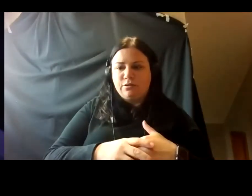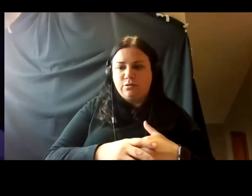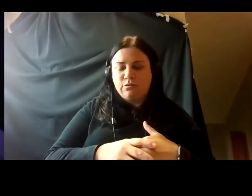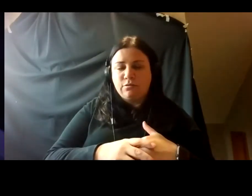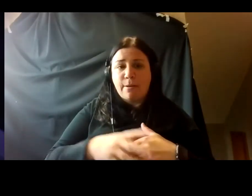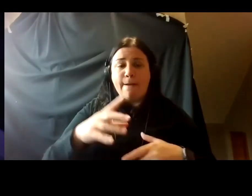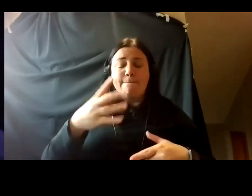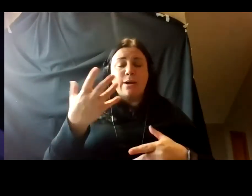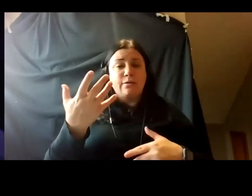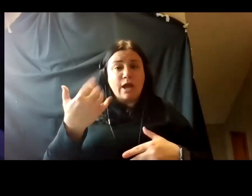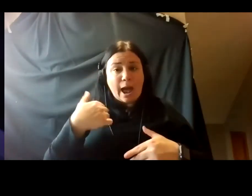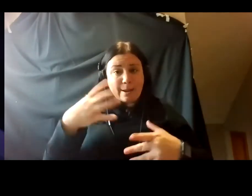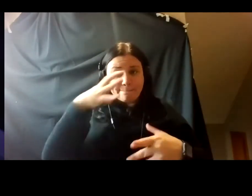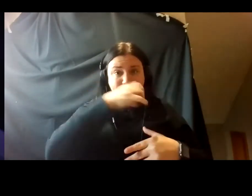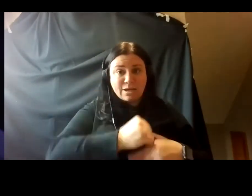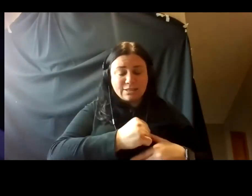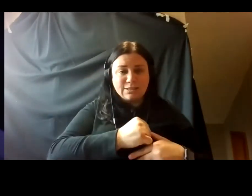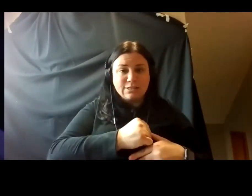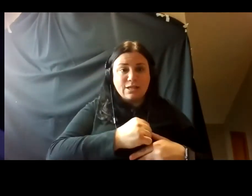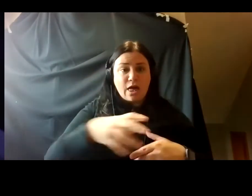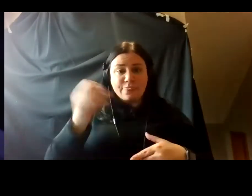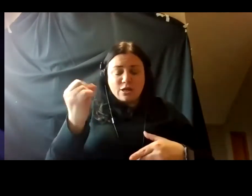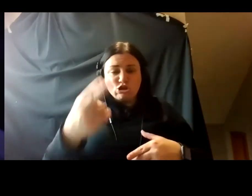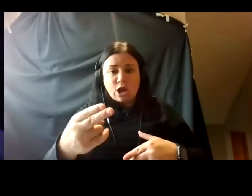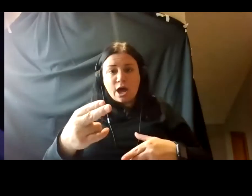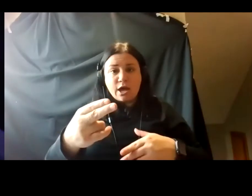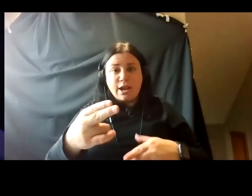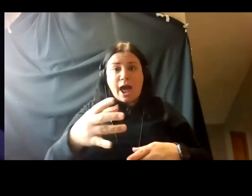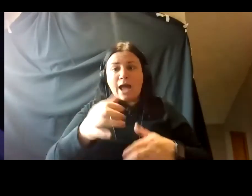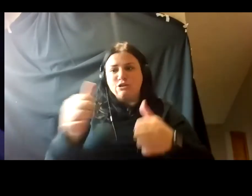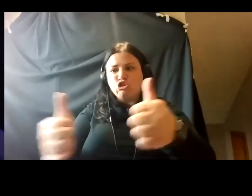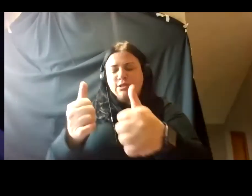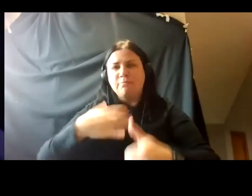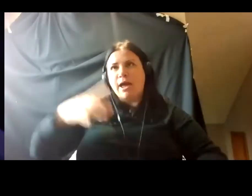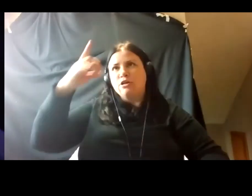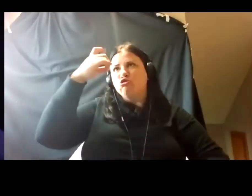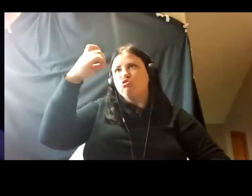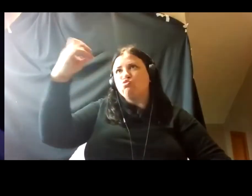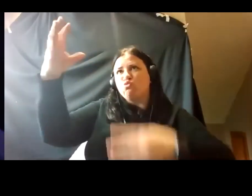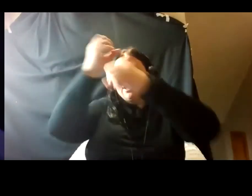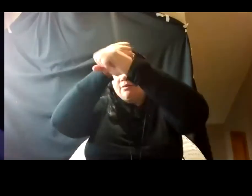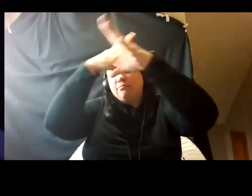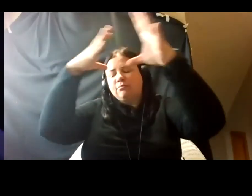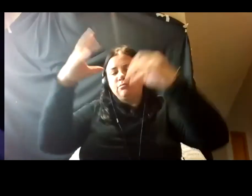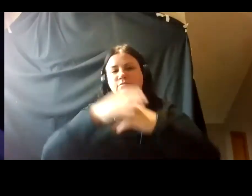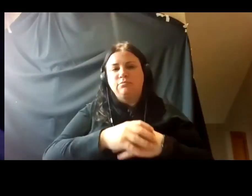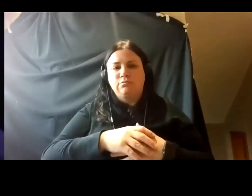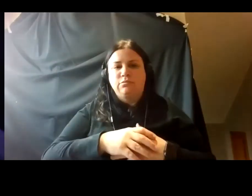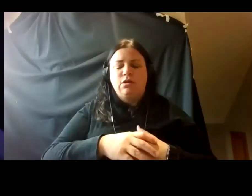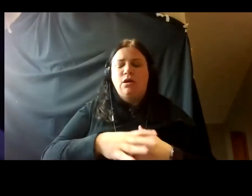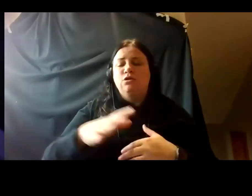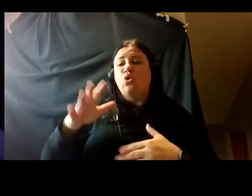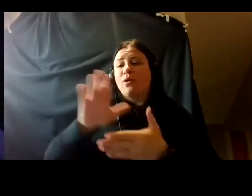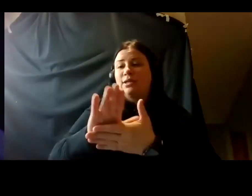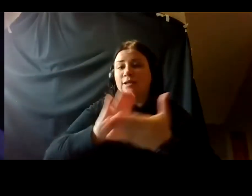Because I missed it, it allowed me to pursue that dream. And when I tore my Achilles and I was in college, I was devastated. I lost all that scholarship.